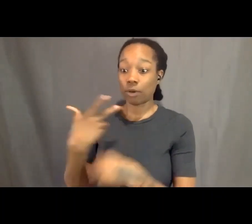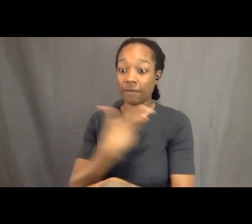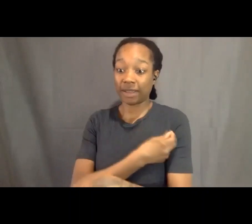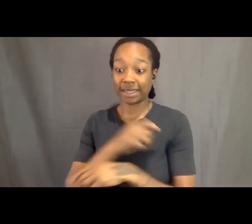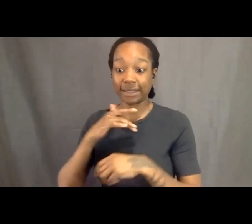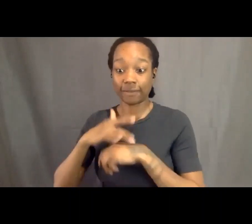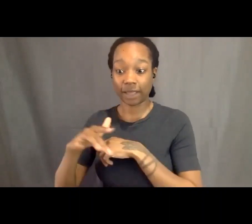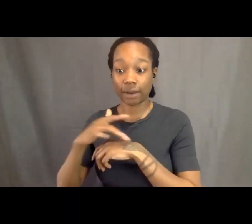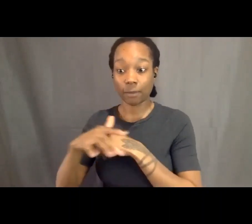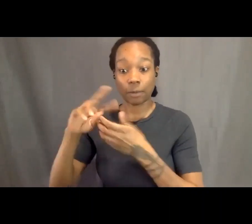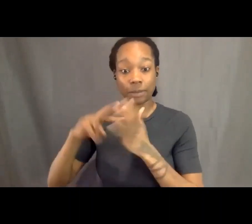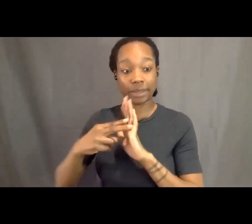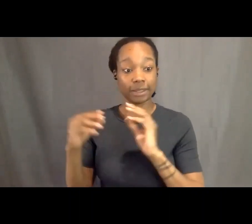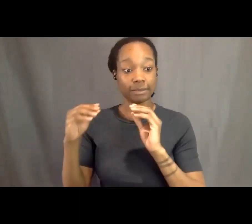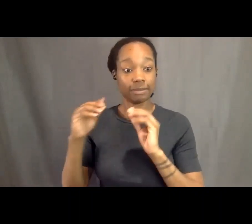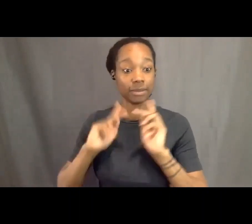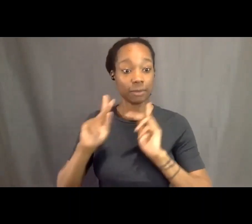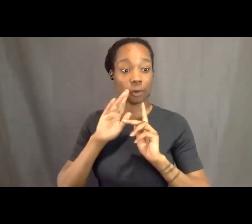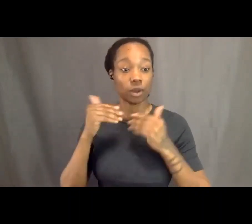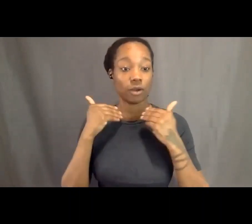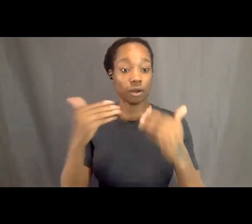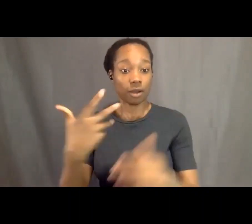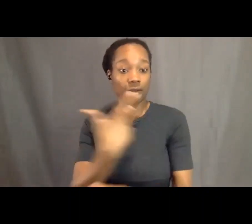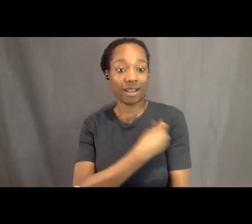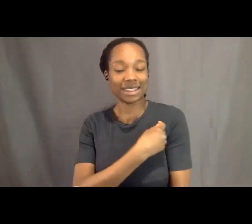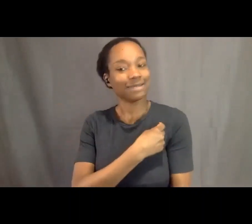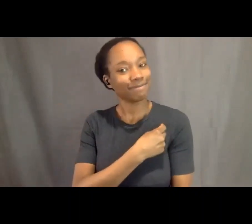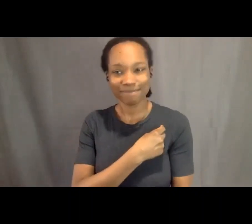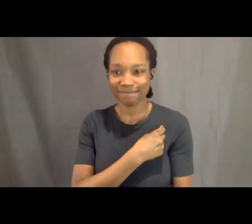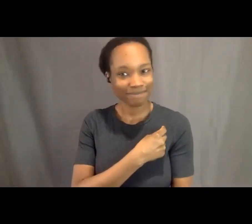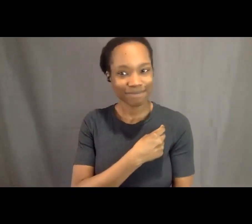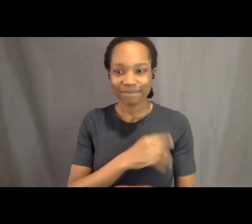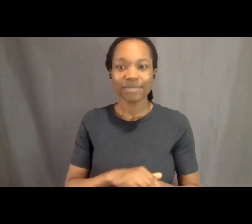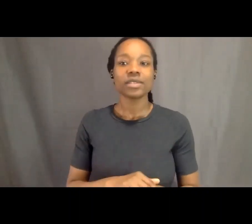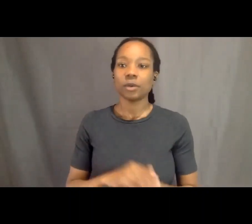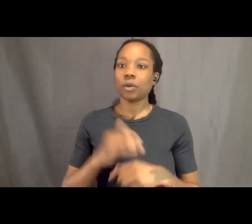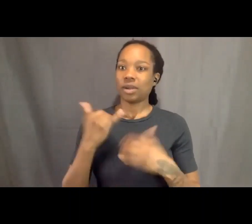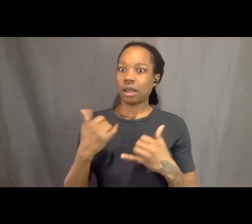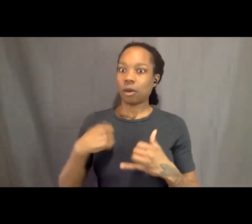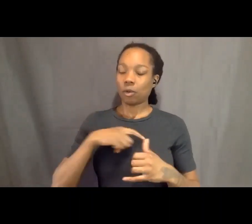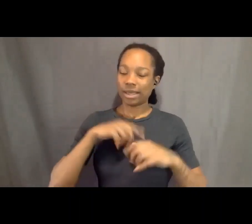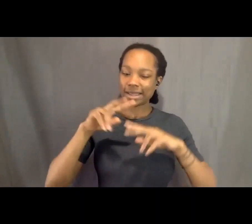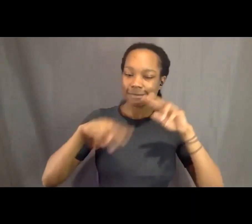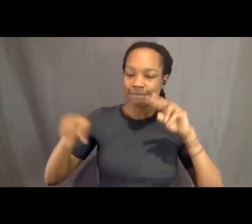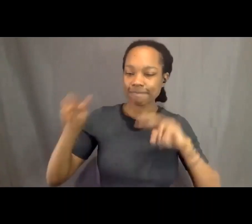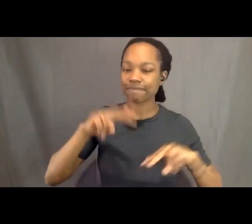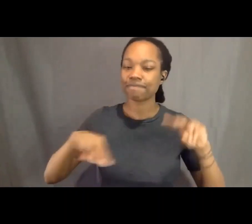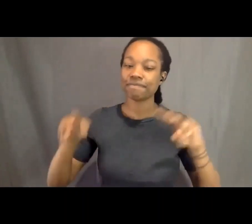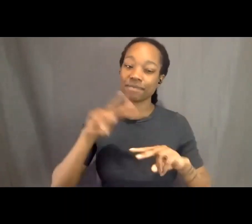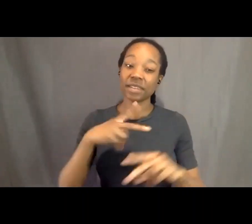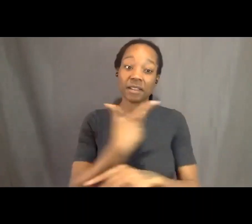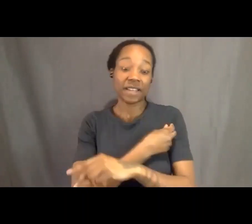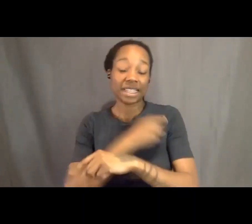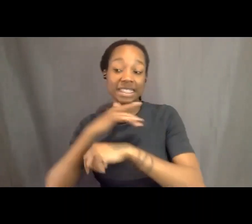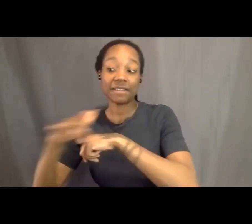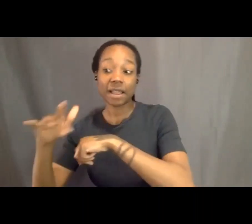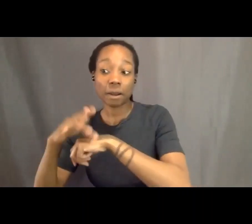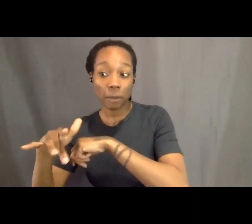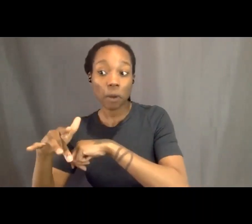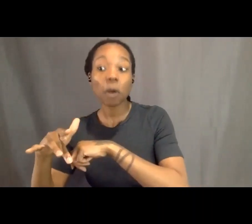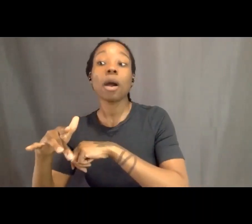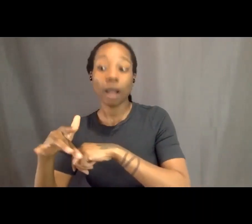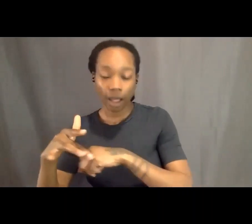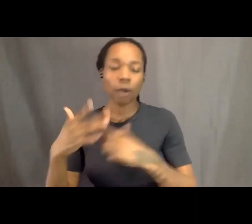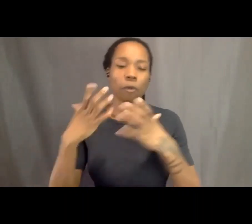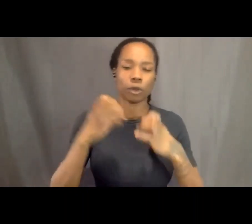we're looking at right now. Vaccine being available, certainly all of these barriers, we're looking to address those. And we're looking